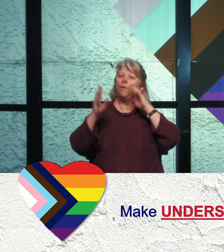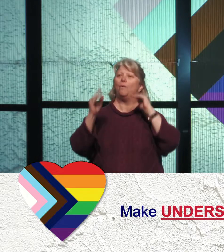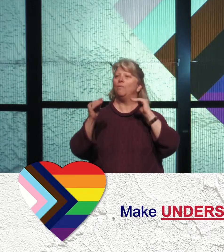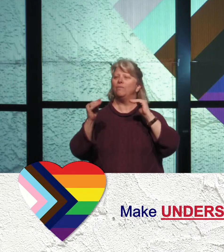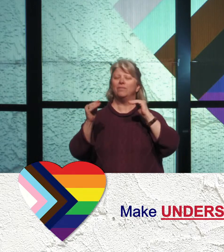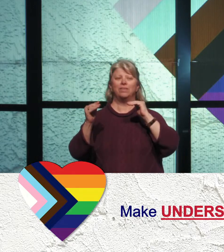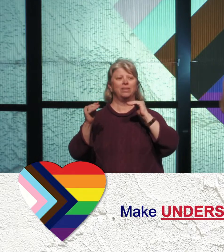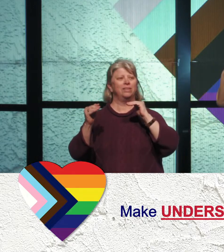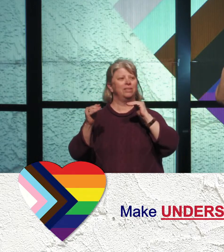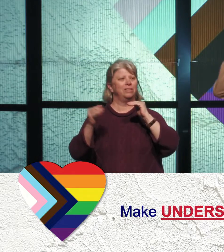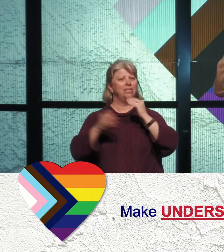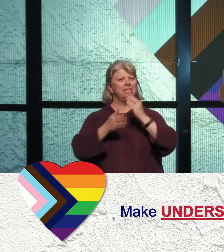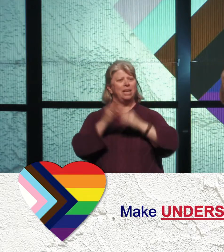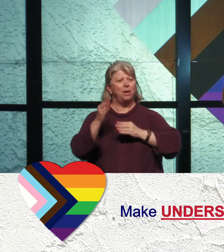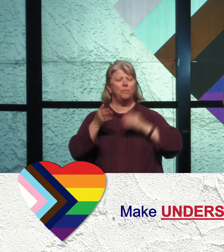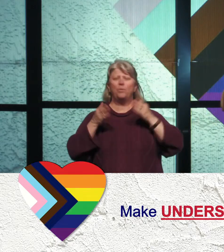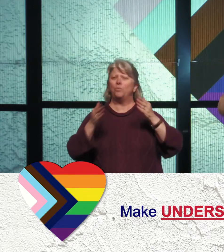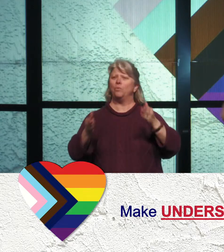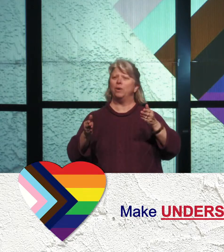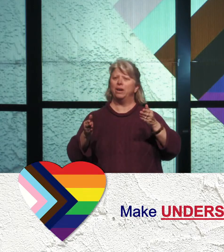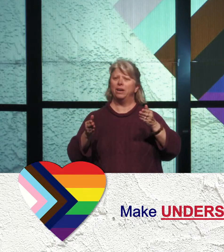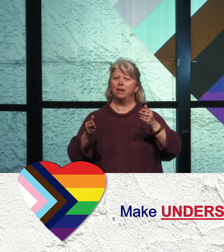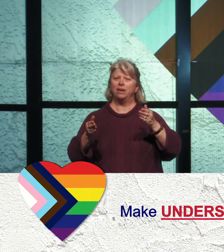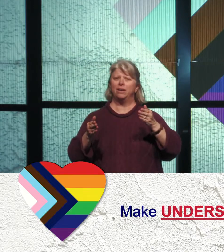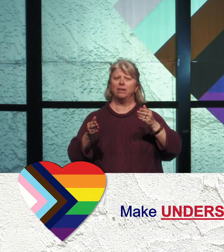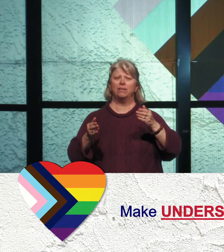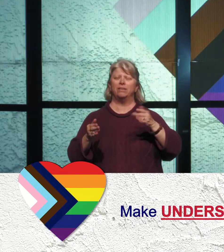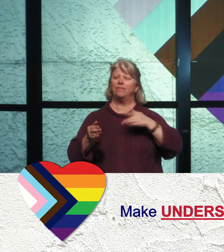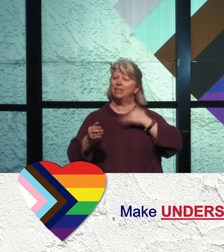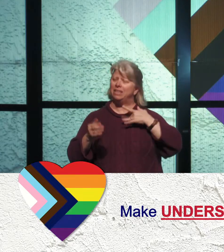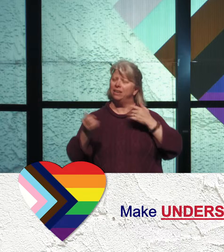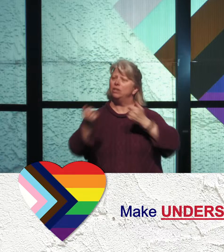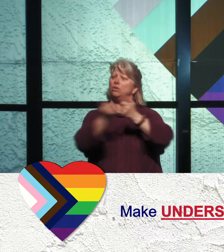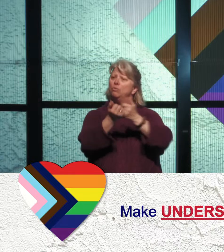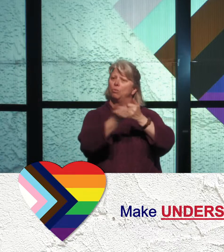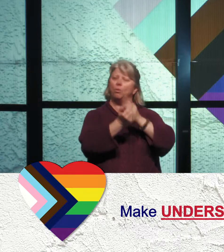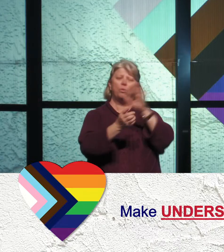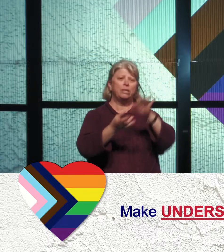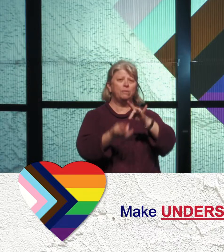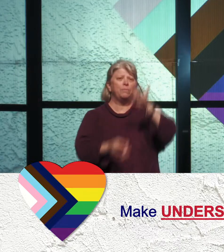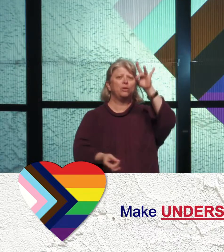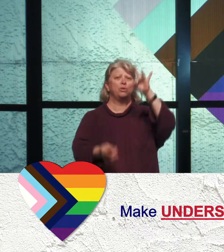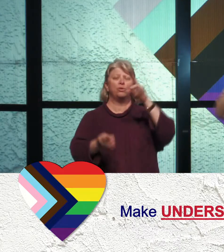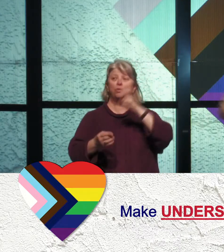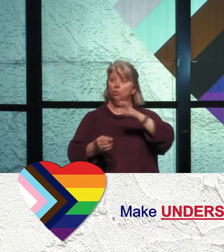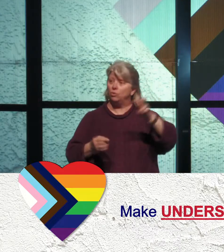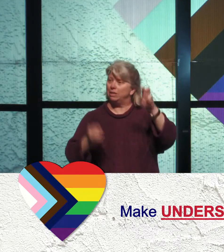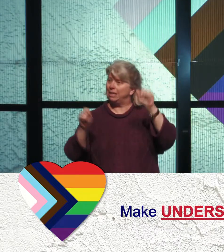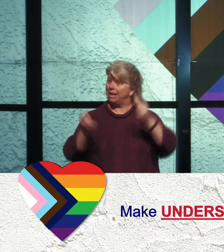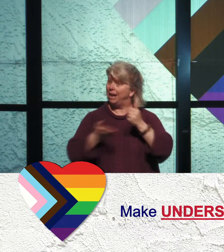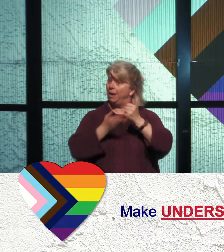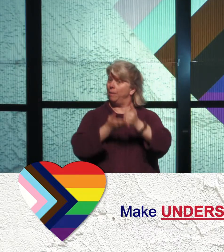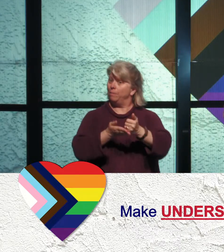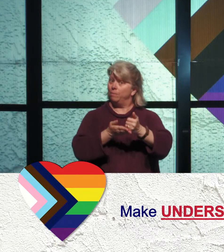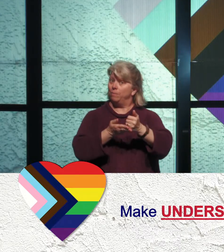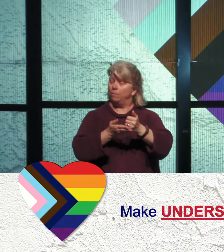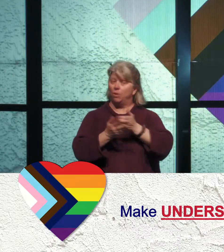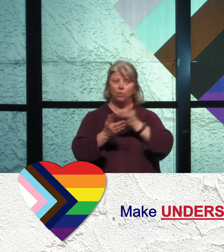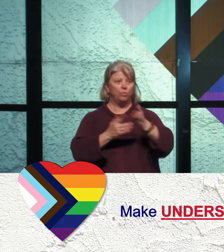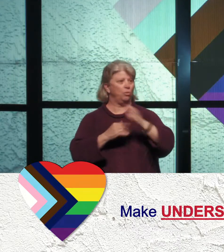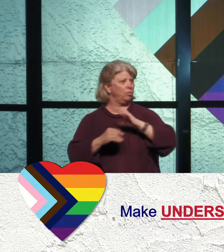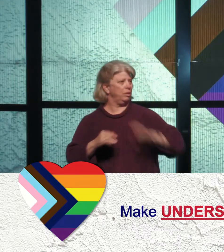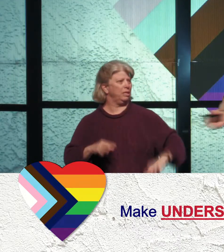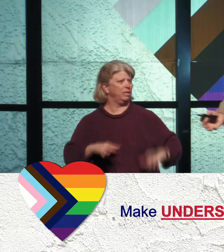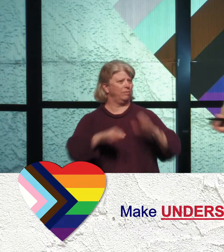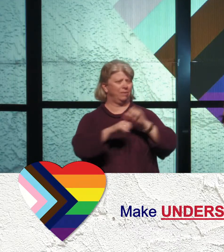some way, to be some sense of support in your spiritual journey. Now, I can help you through the Christian